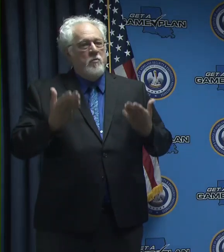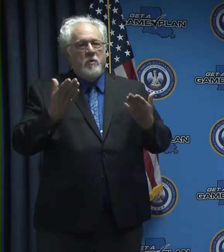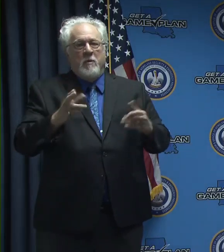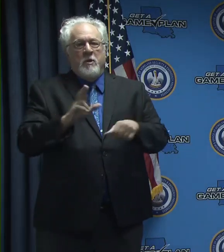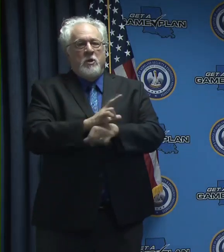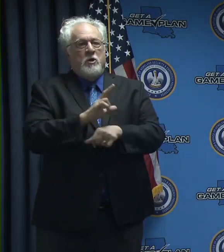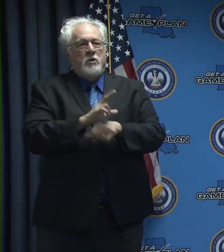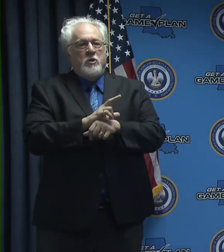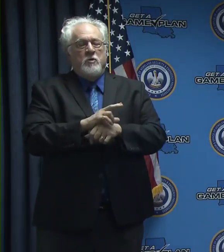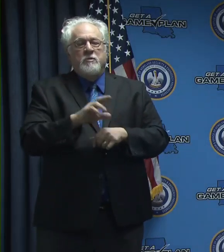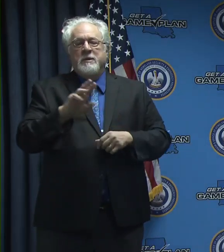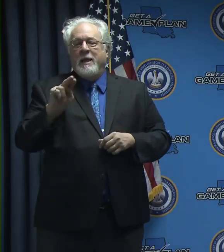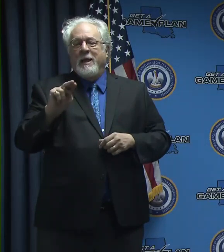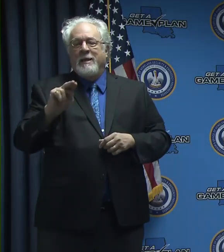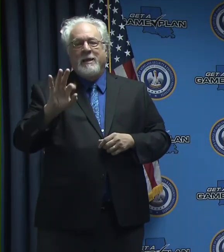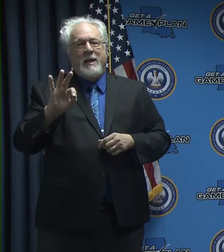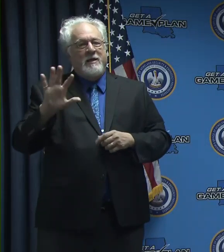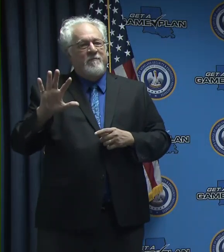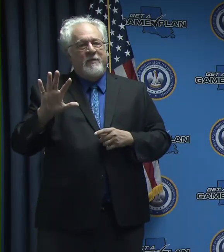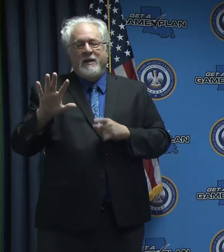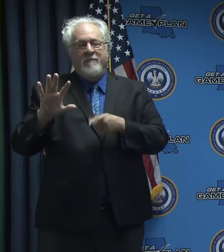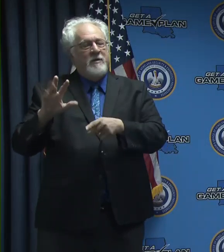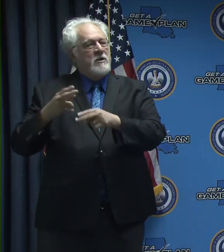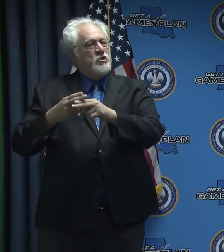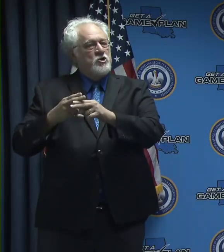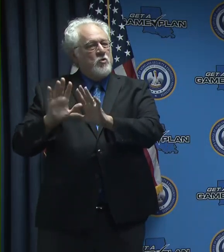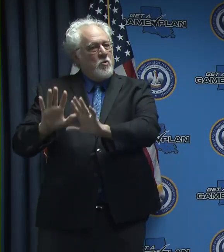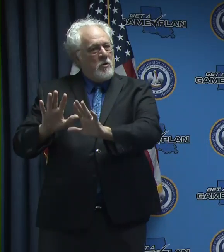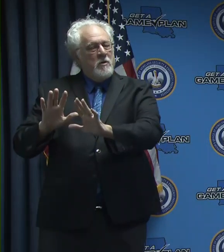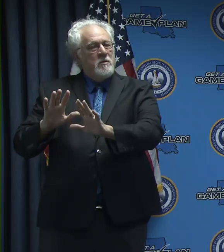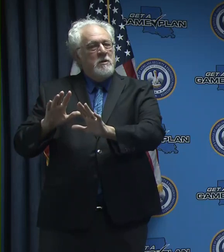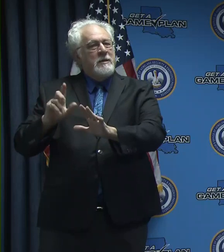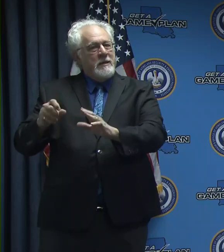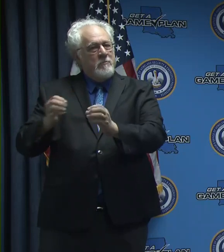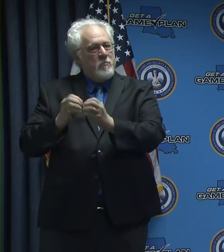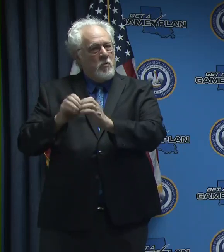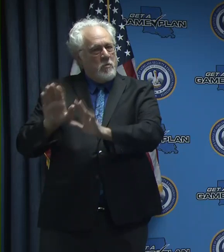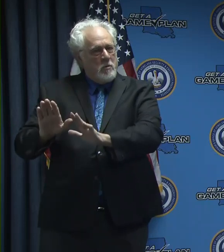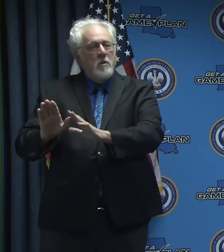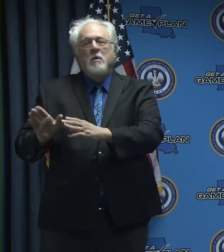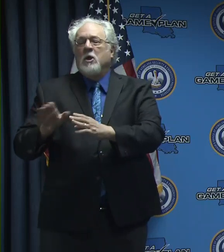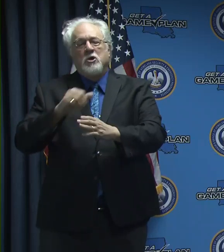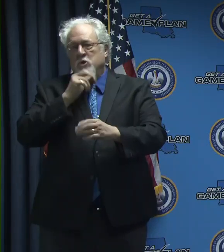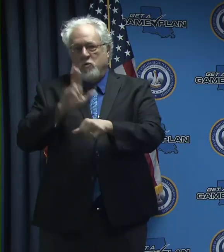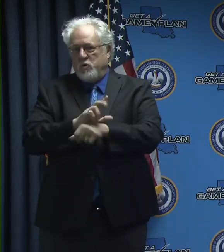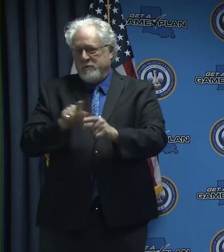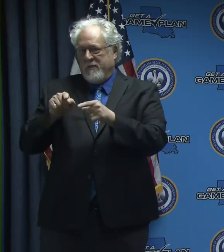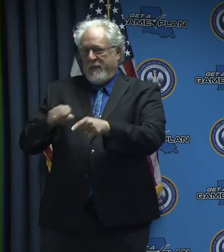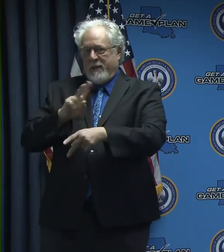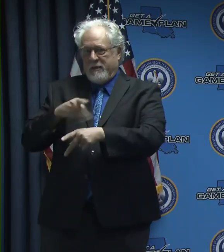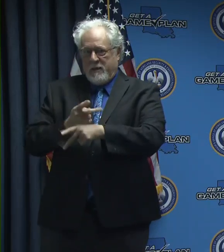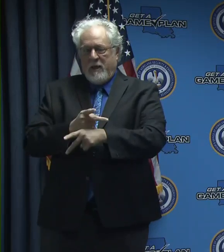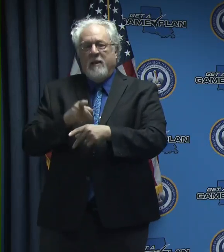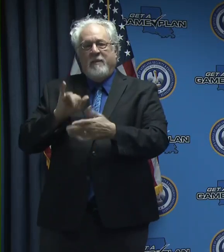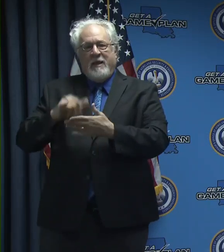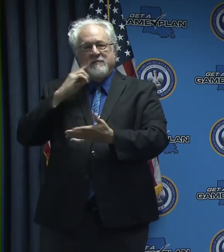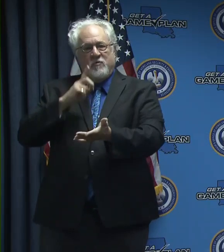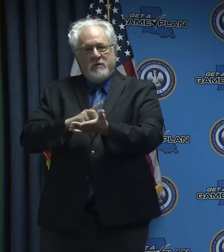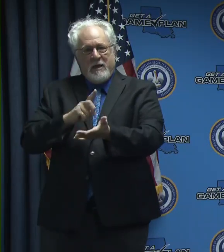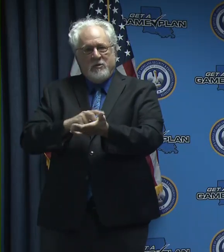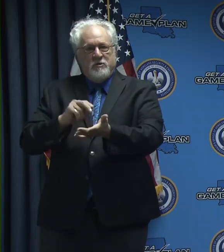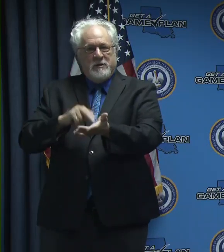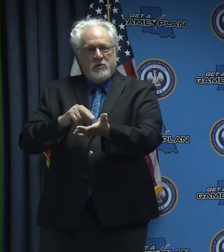use an N95 mask, which remain in short supply for our doctors and nurses. We need to make sure that they get the